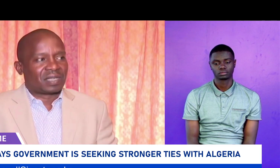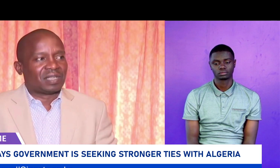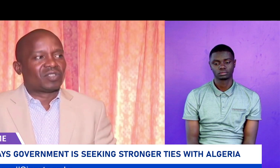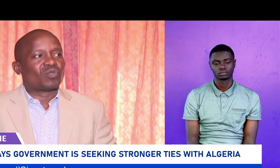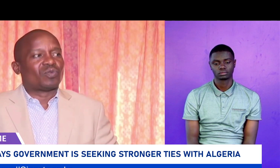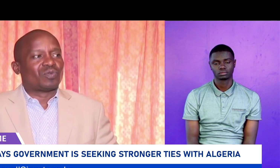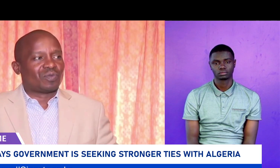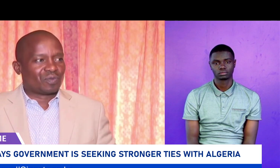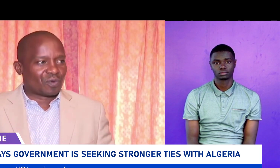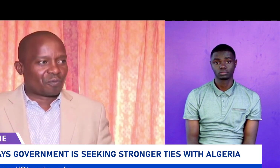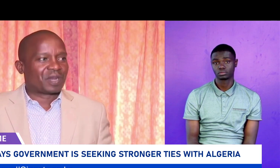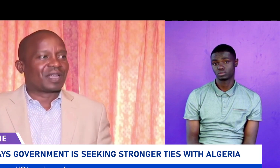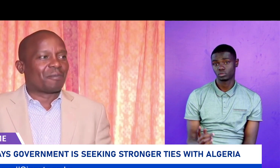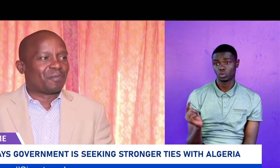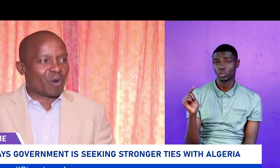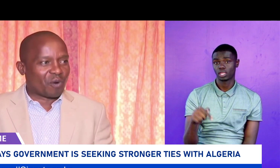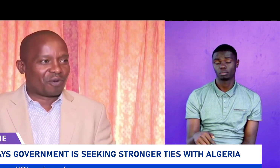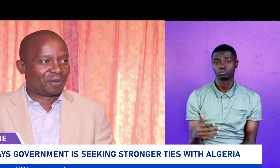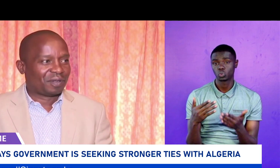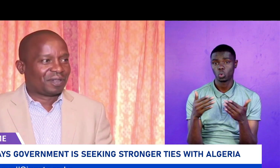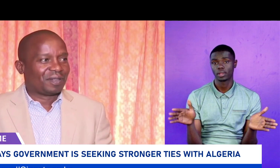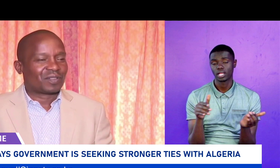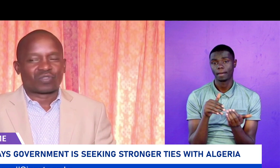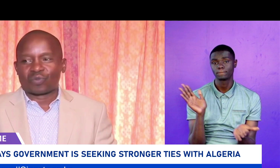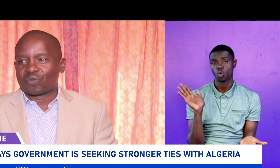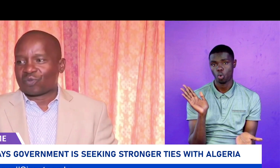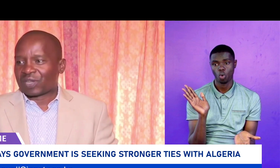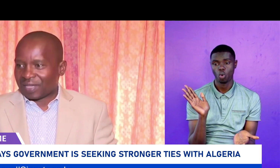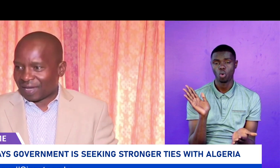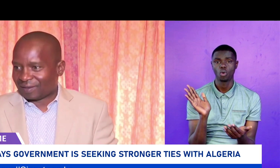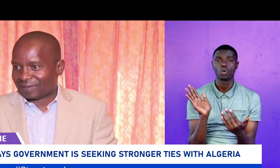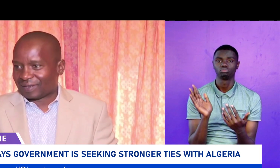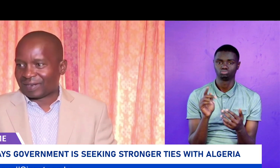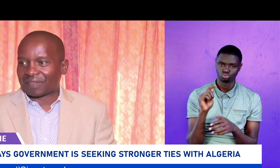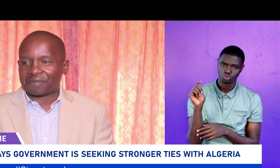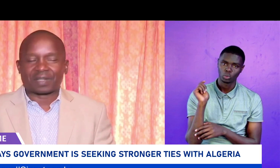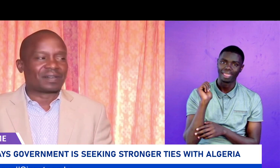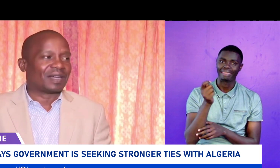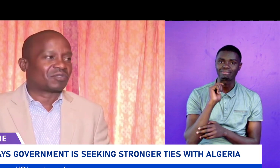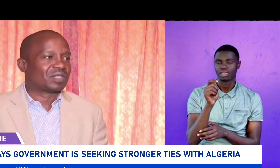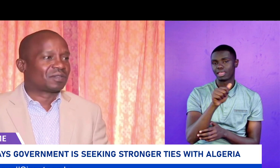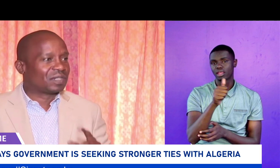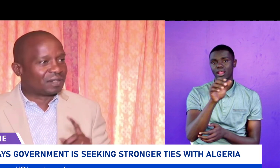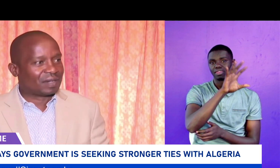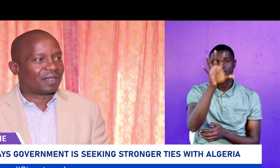Keen to opening up more to Kenya and other African countries in